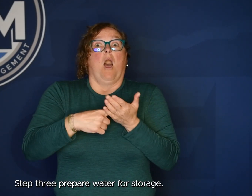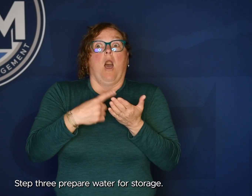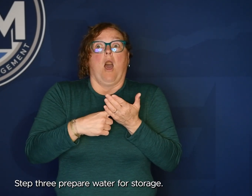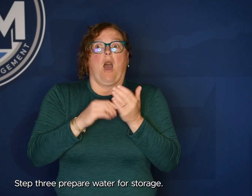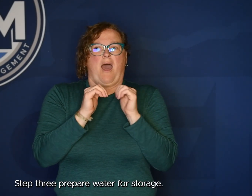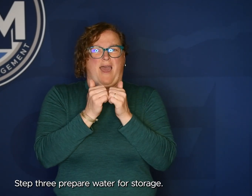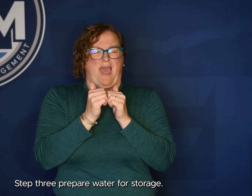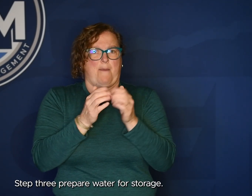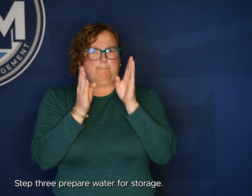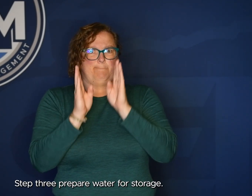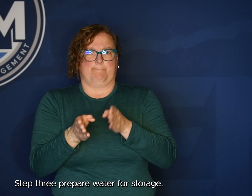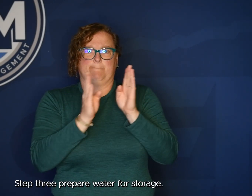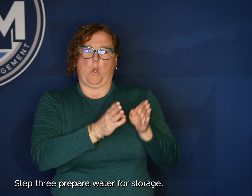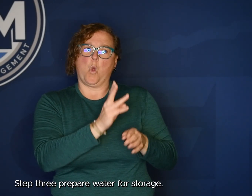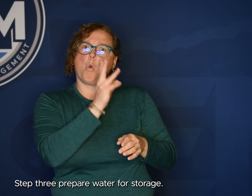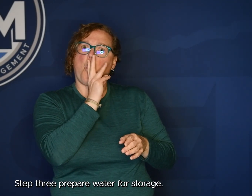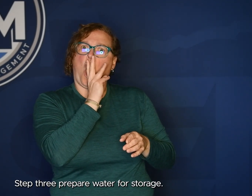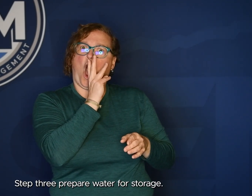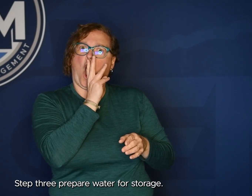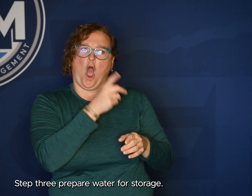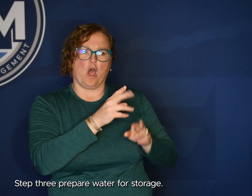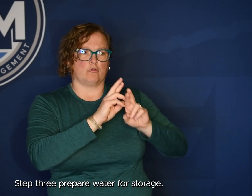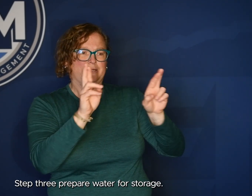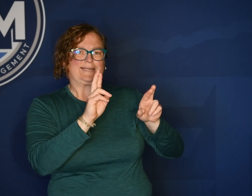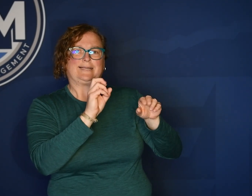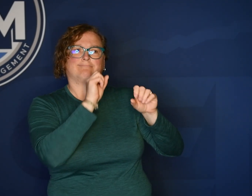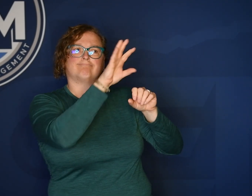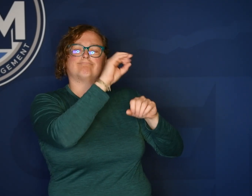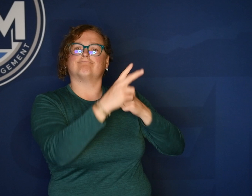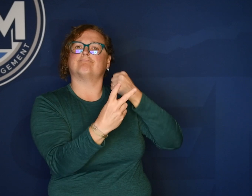Step 3, prepare water for storage.